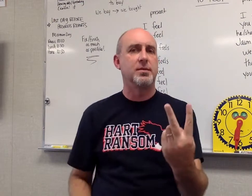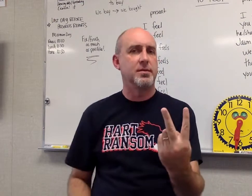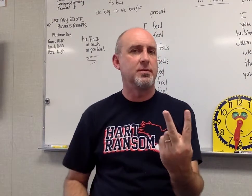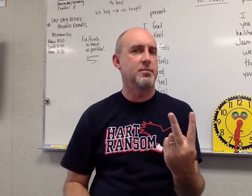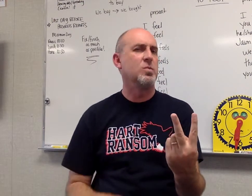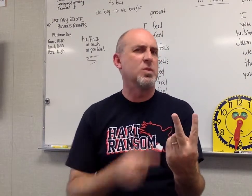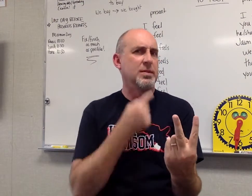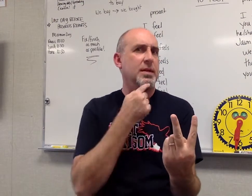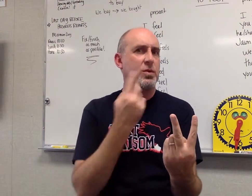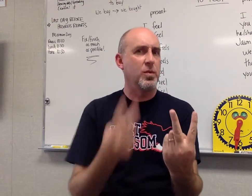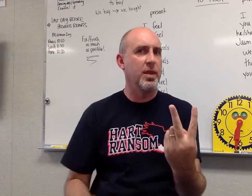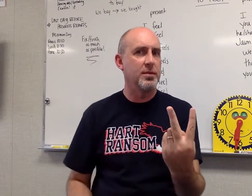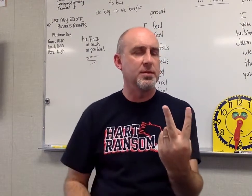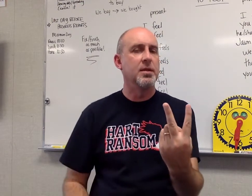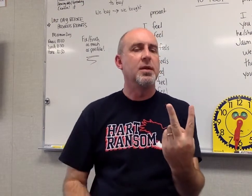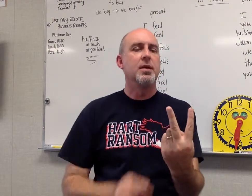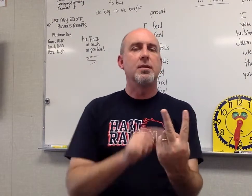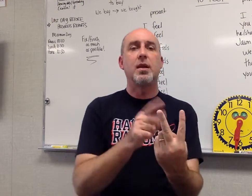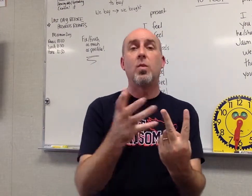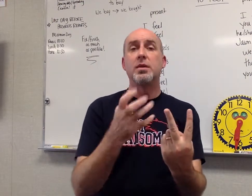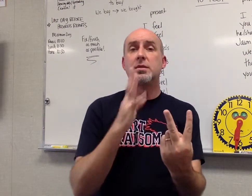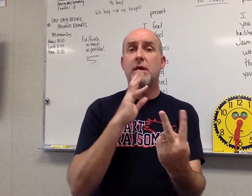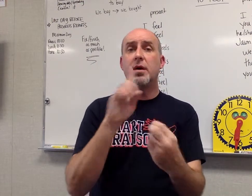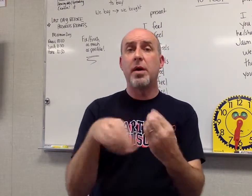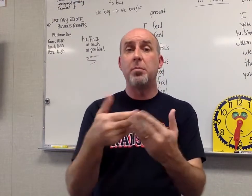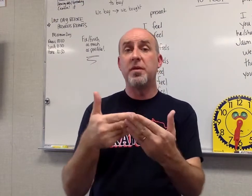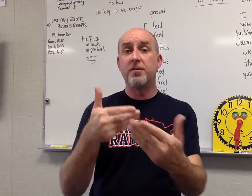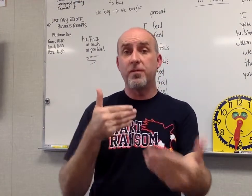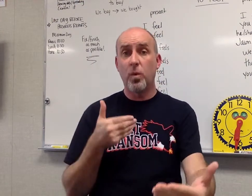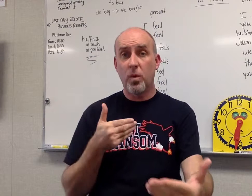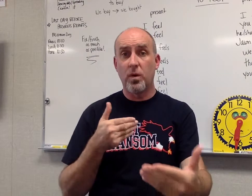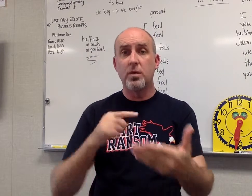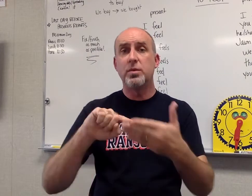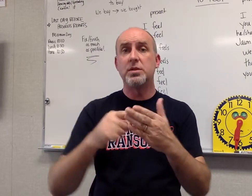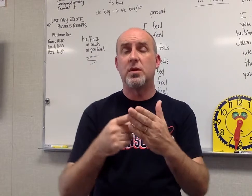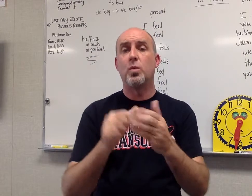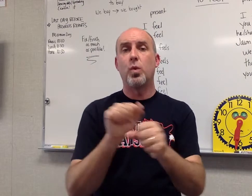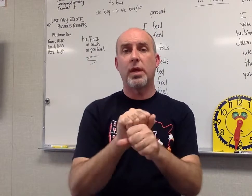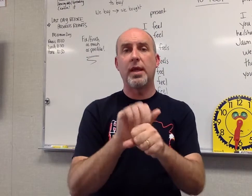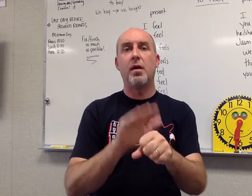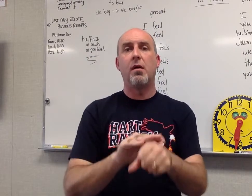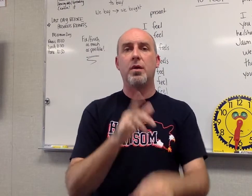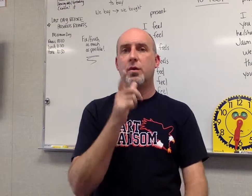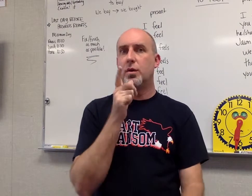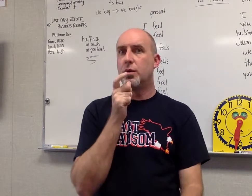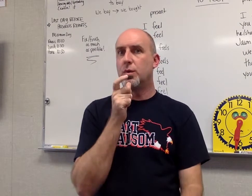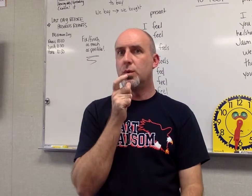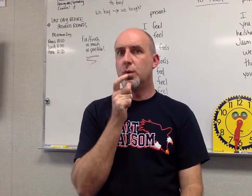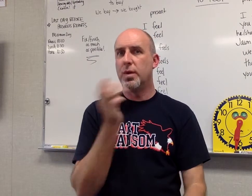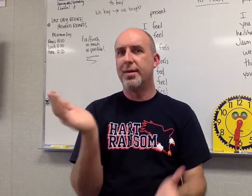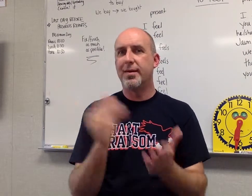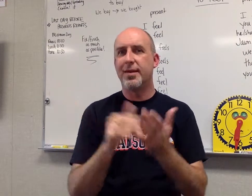things. We'll just say two things that I wanted to talk about before we start working on who again